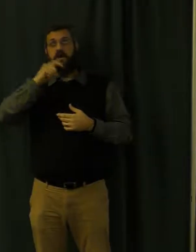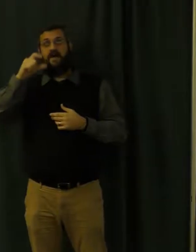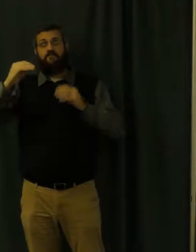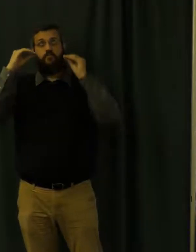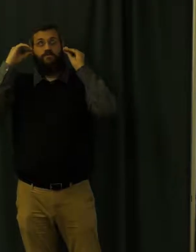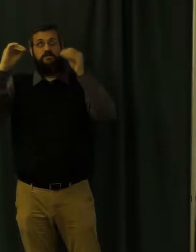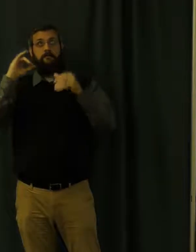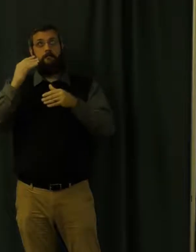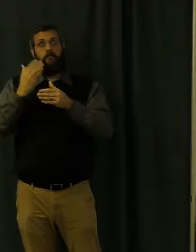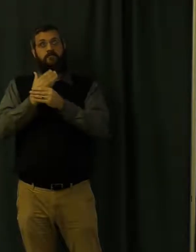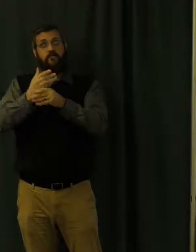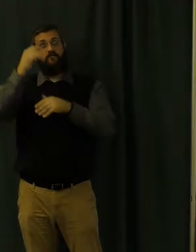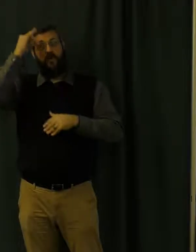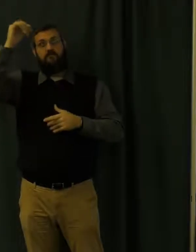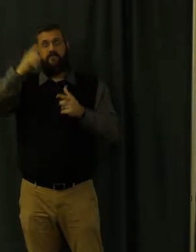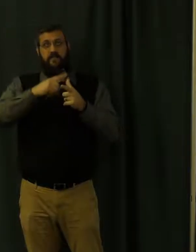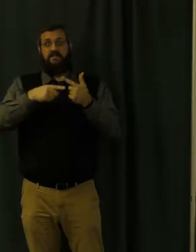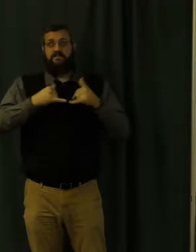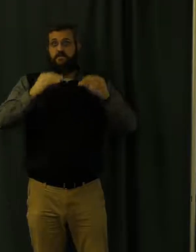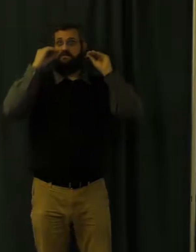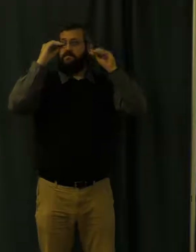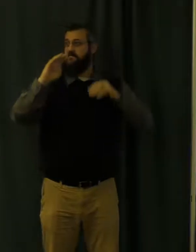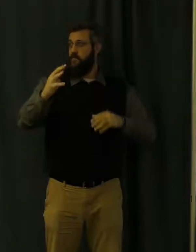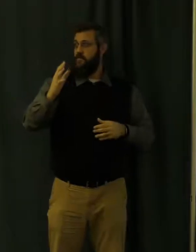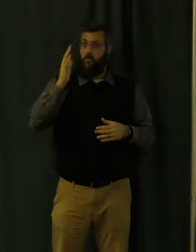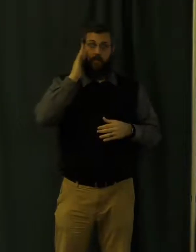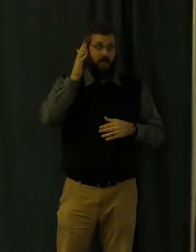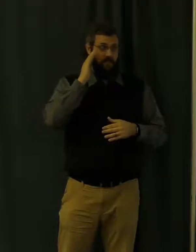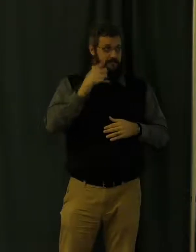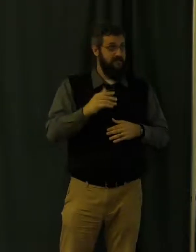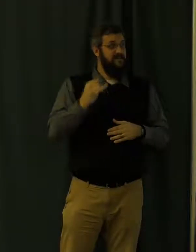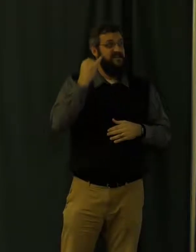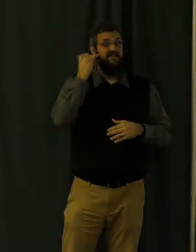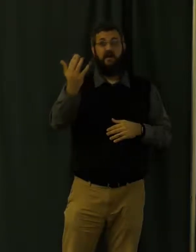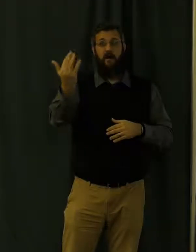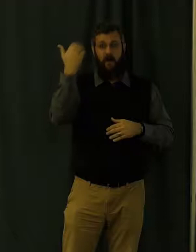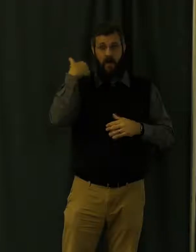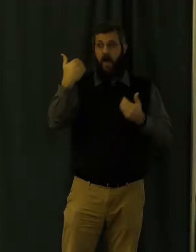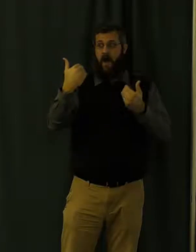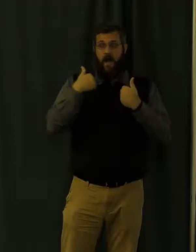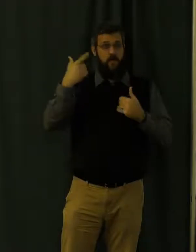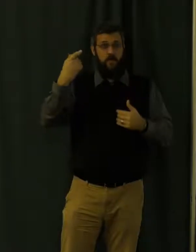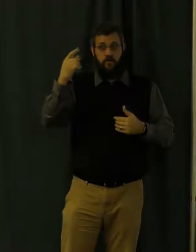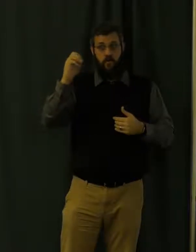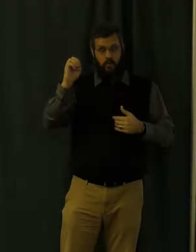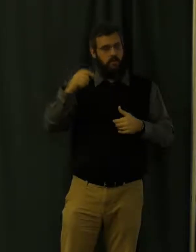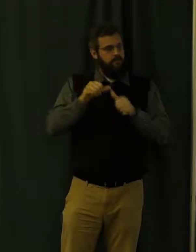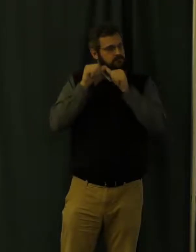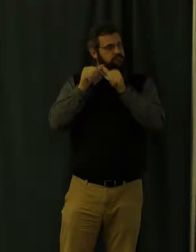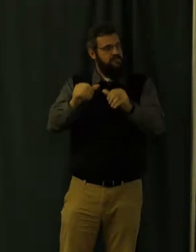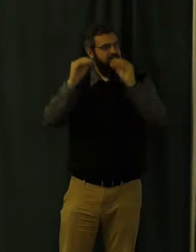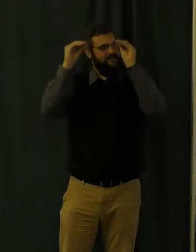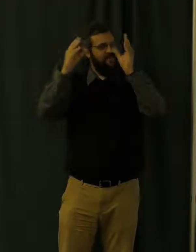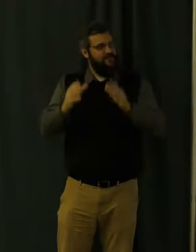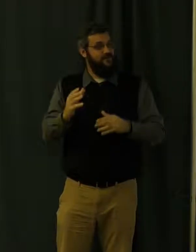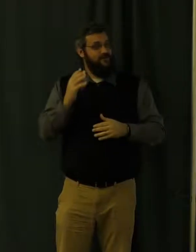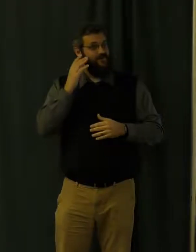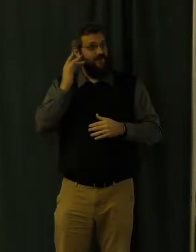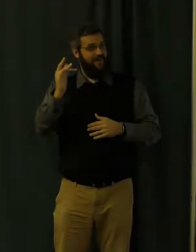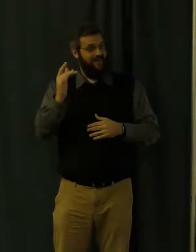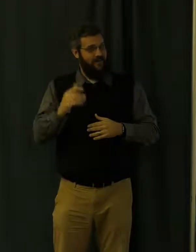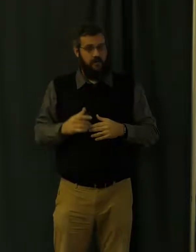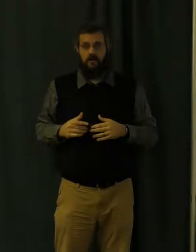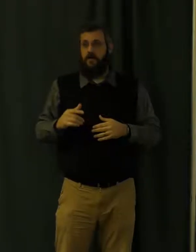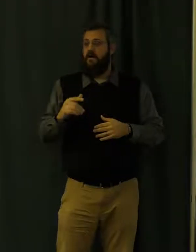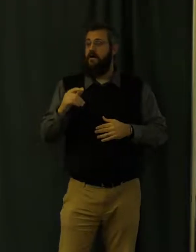teacher. Also, if Google would have been around, I might still be a 4th grade teacher because